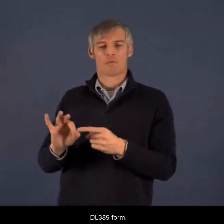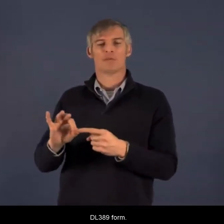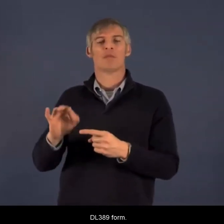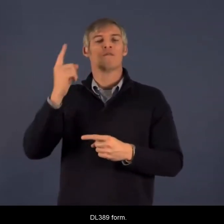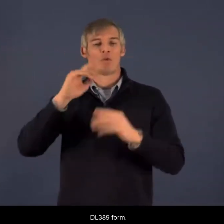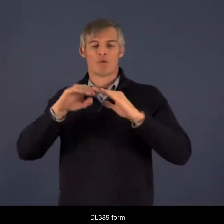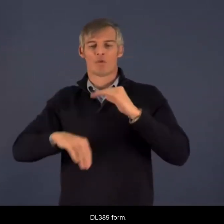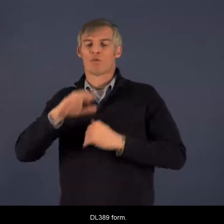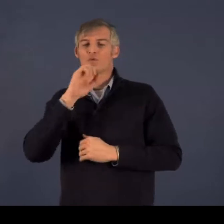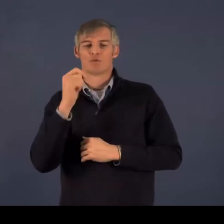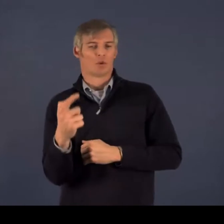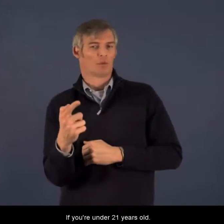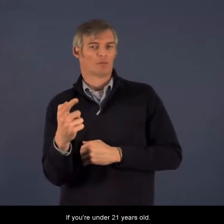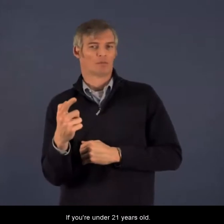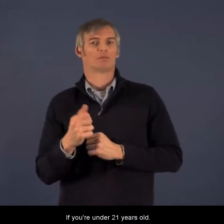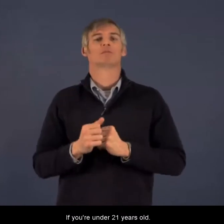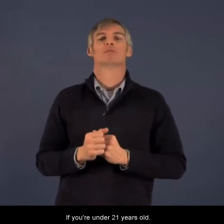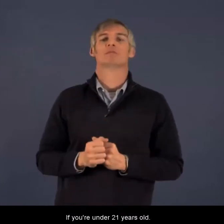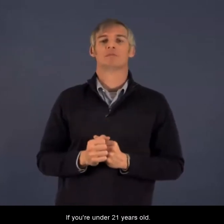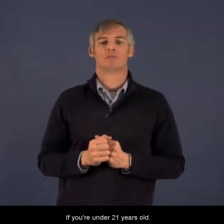DL389 form, if you're under 21 years old.